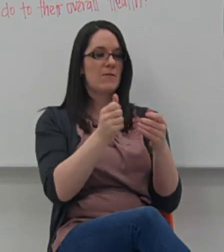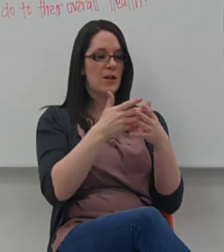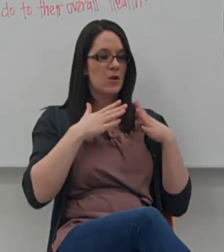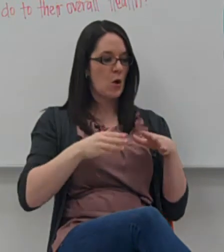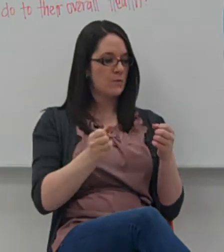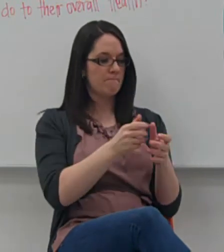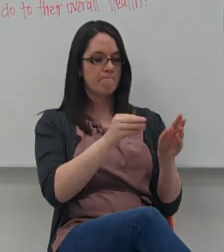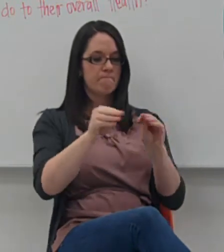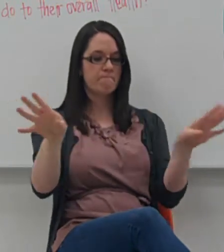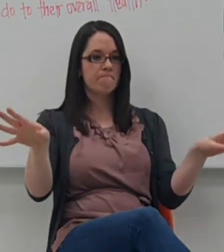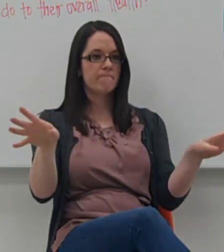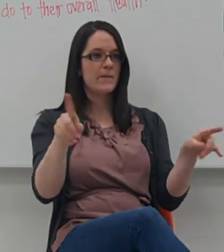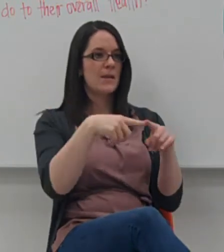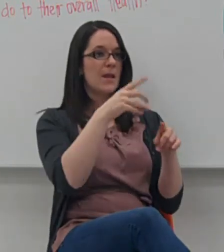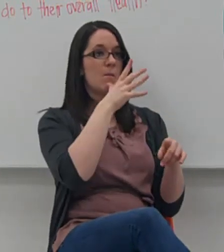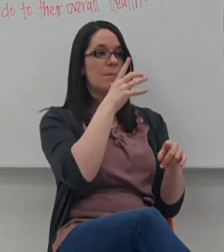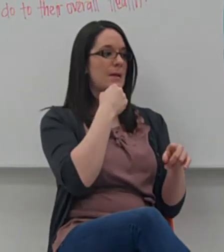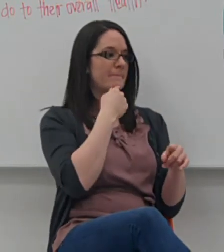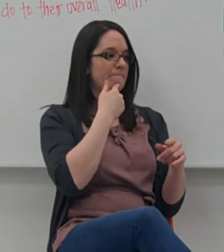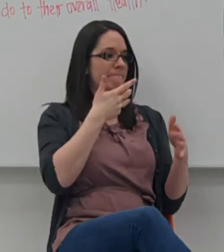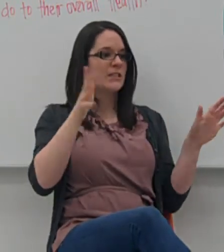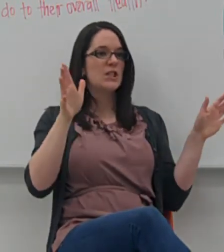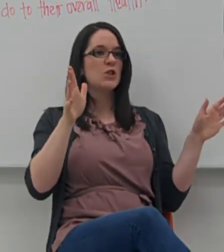anything to do with them," and walked away. And she has a